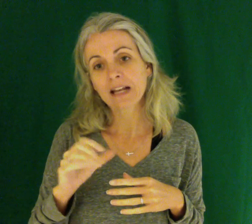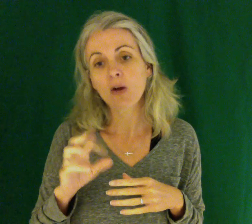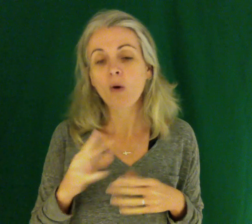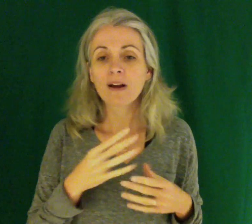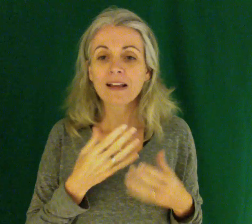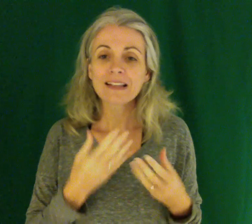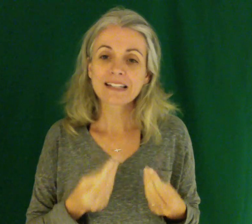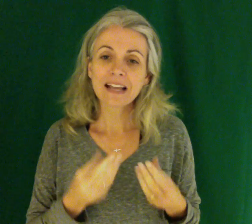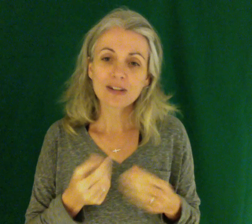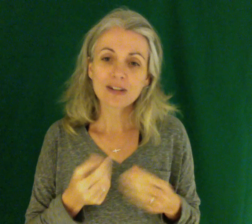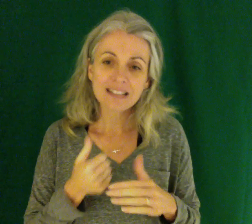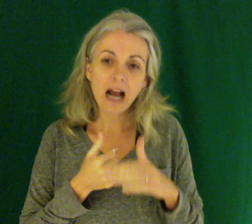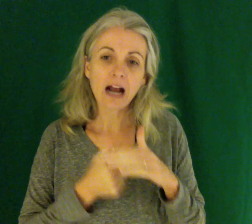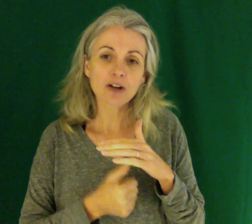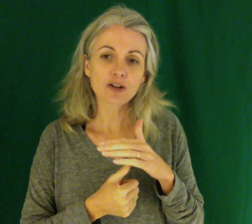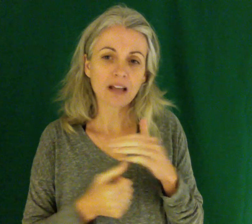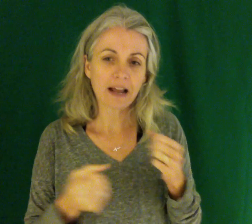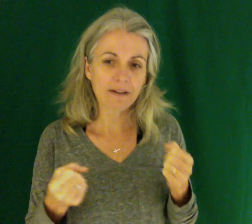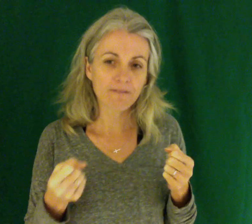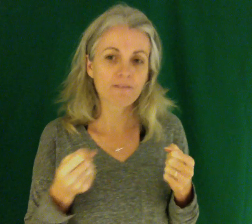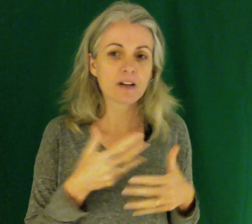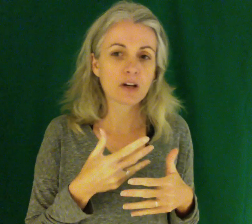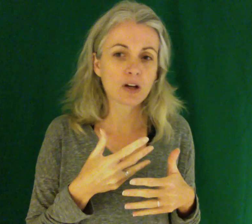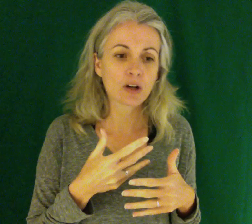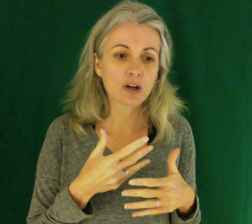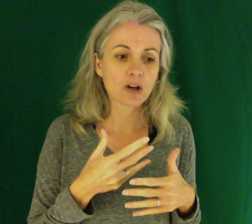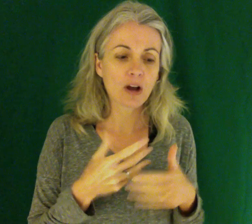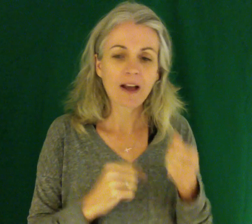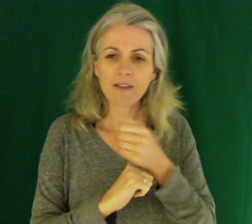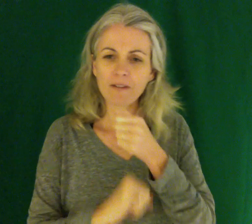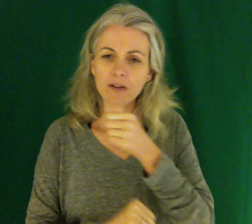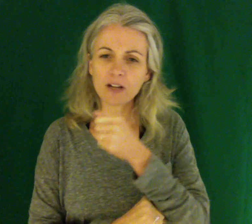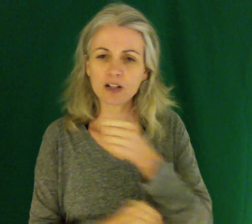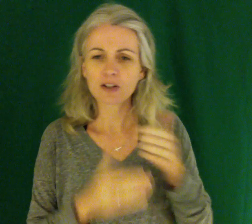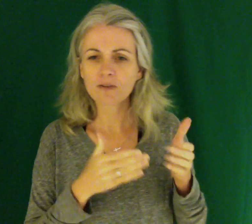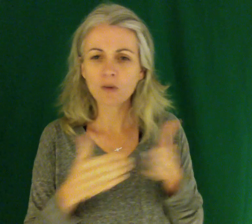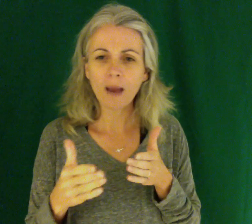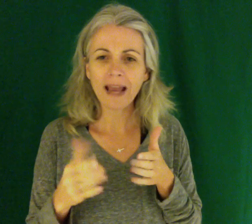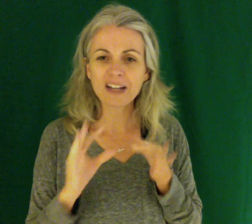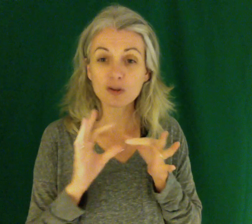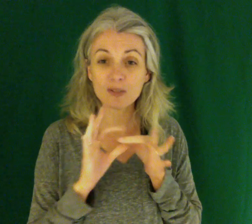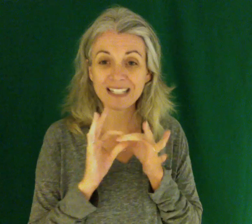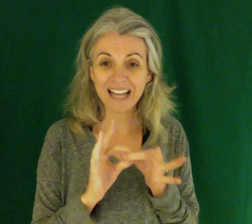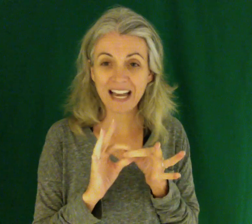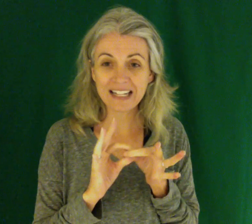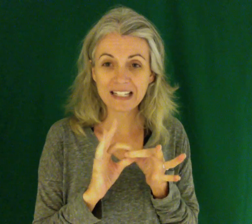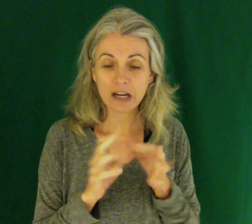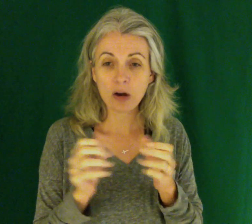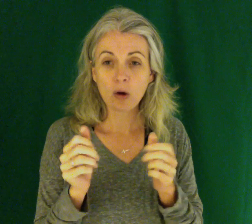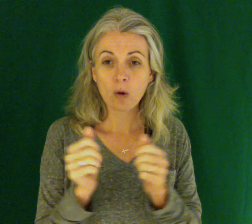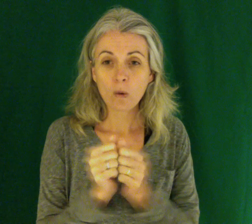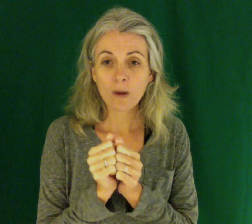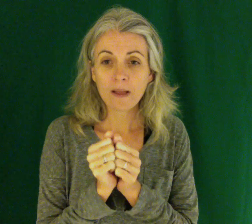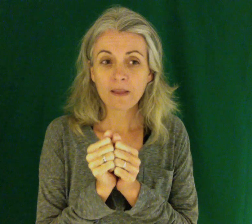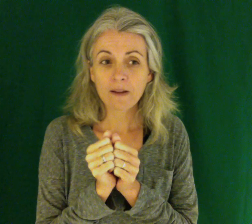it as the basis of the way, actually, to connect with fundamental